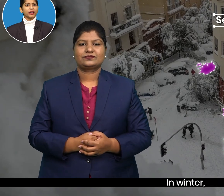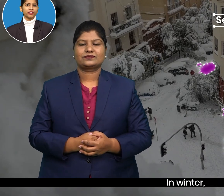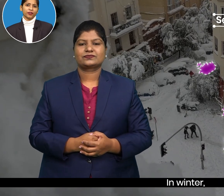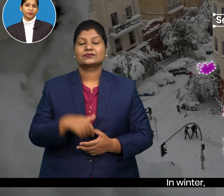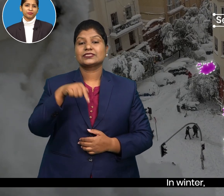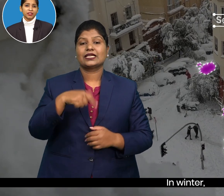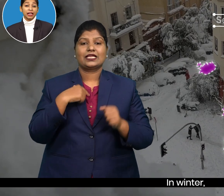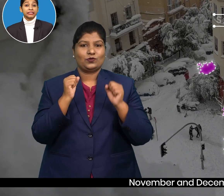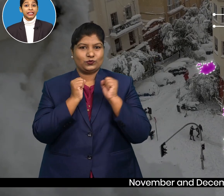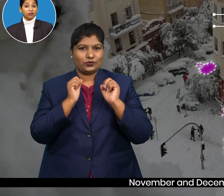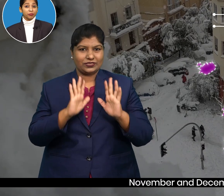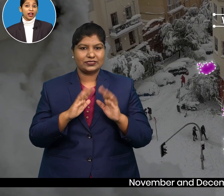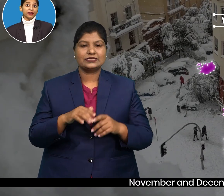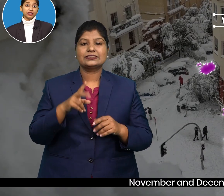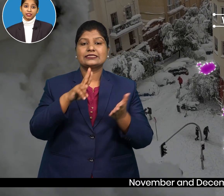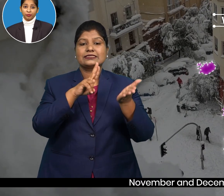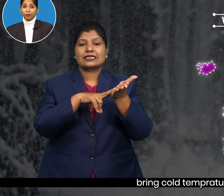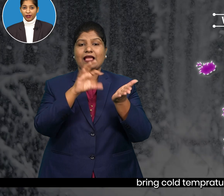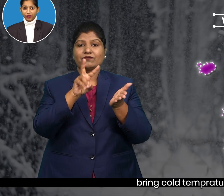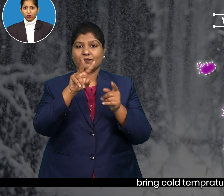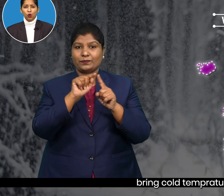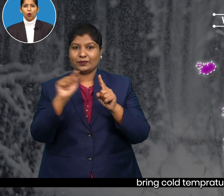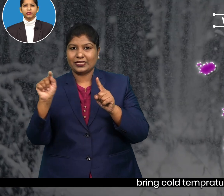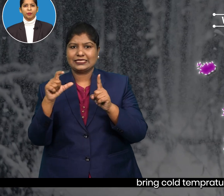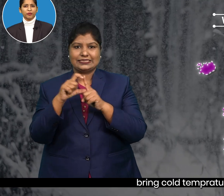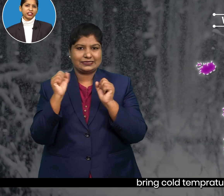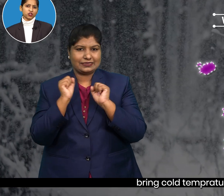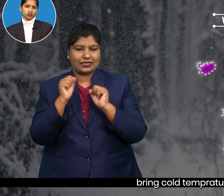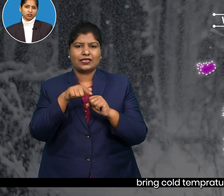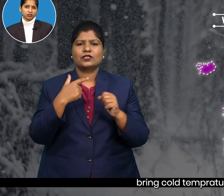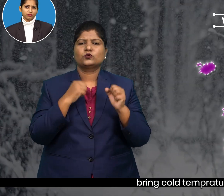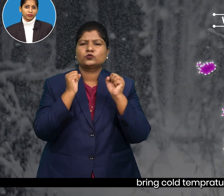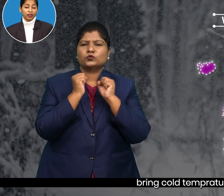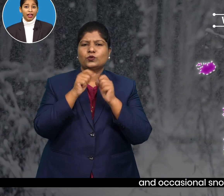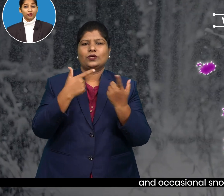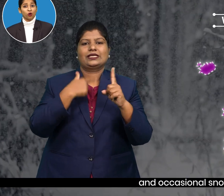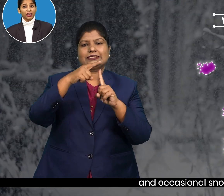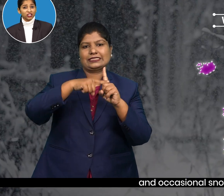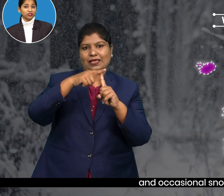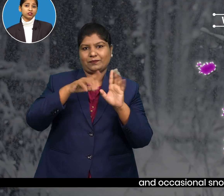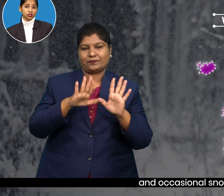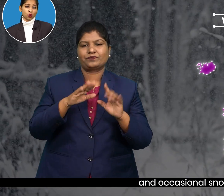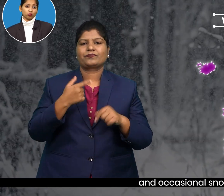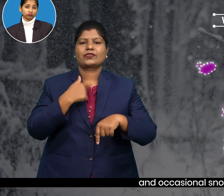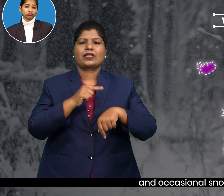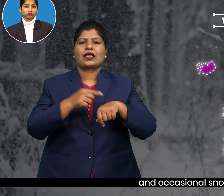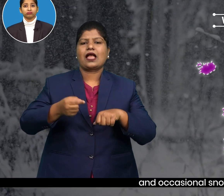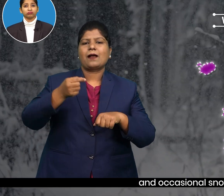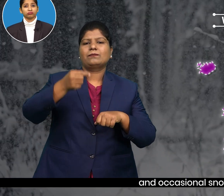In winter, November and December bring cold temperatures and occasional